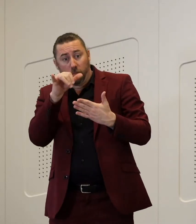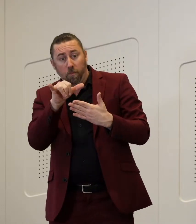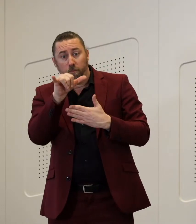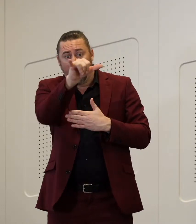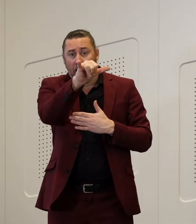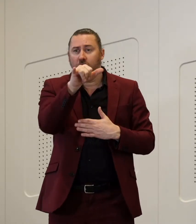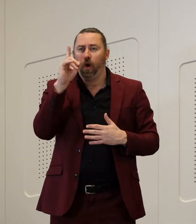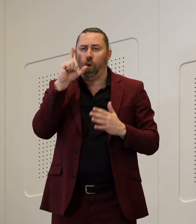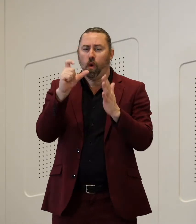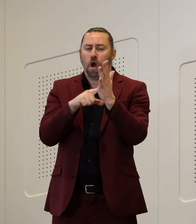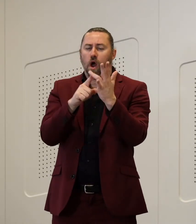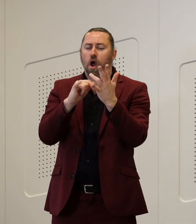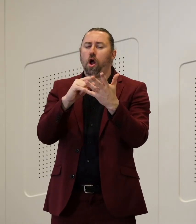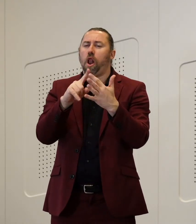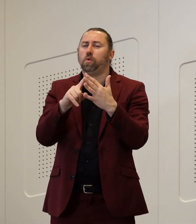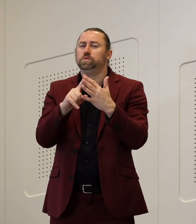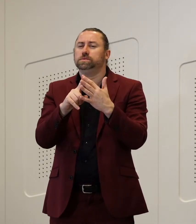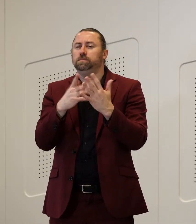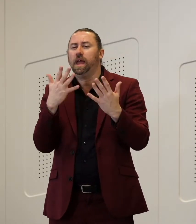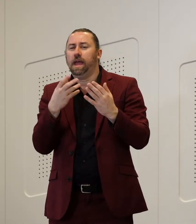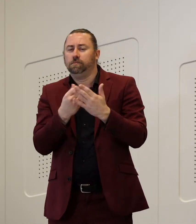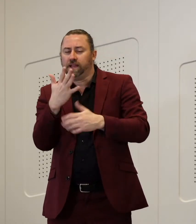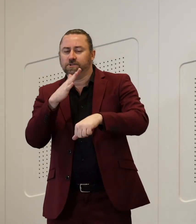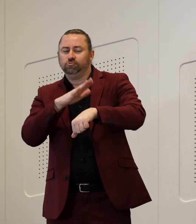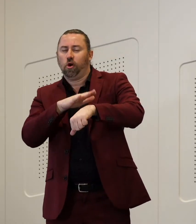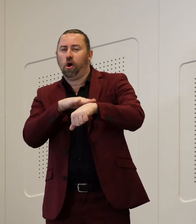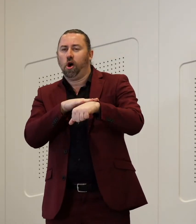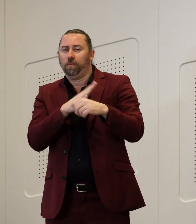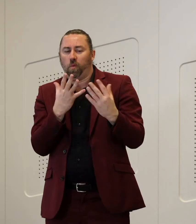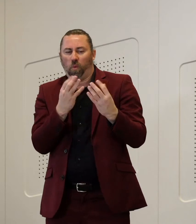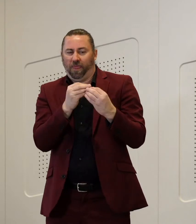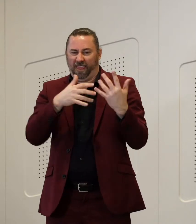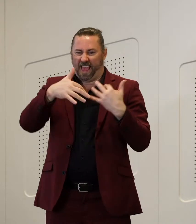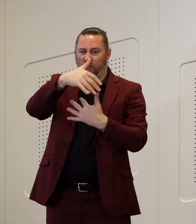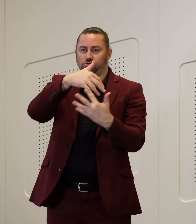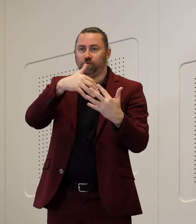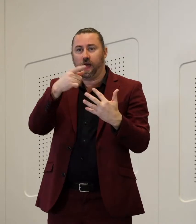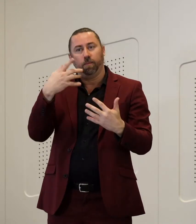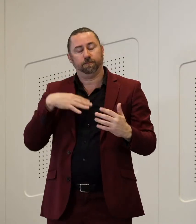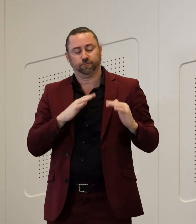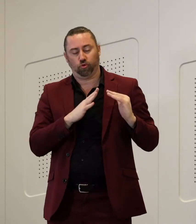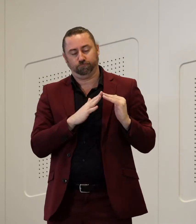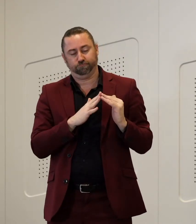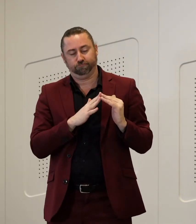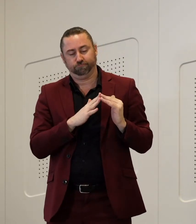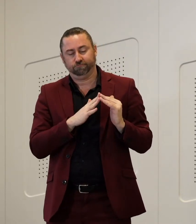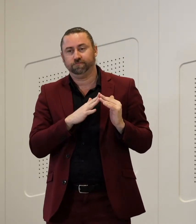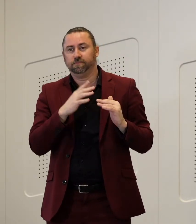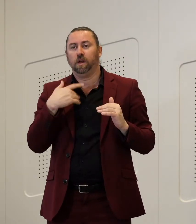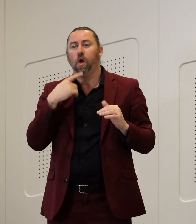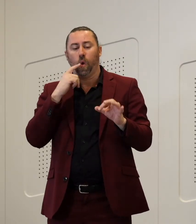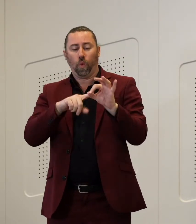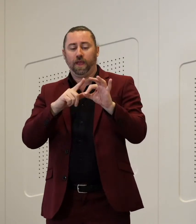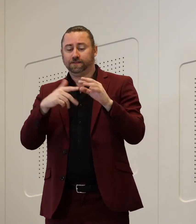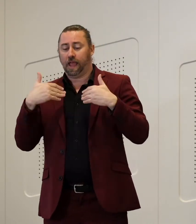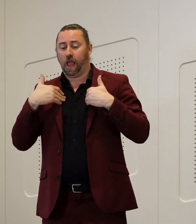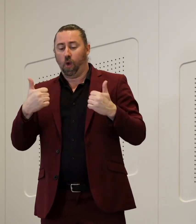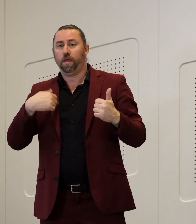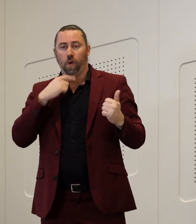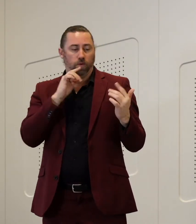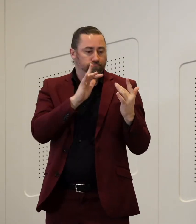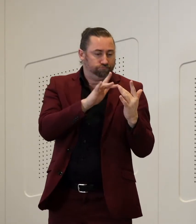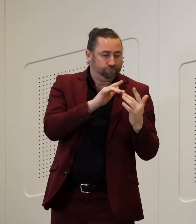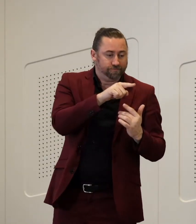require you to get tested, to reach out to Queensland Health and to stay isolated until you've been in